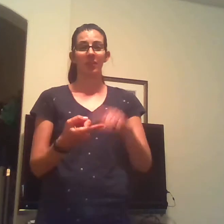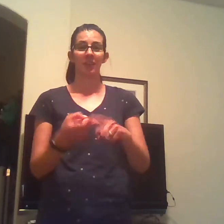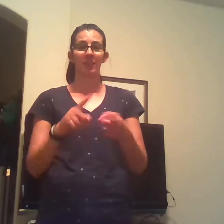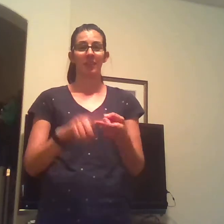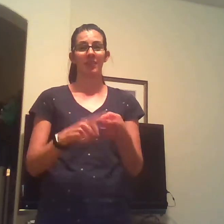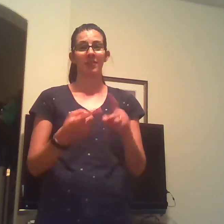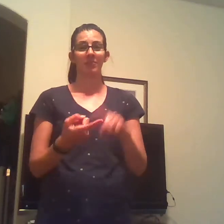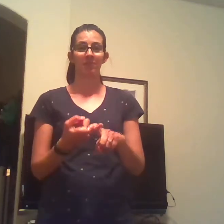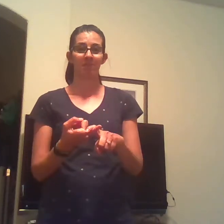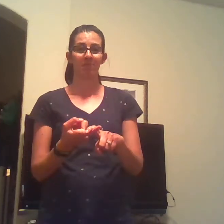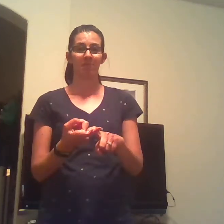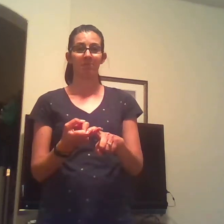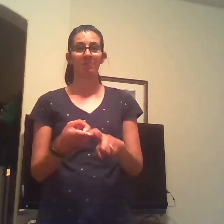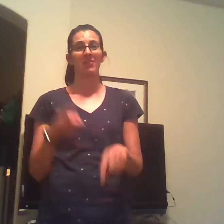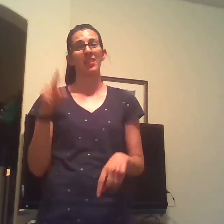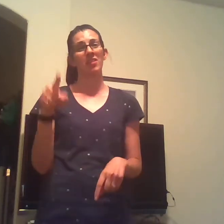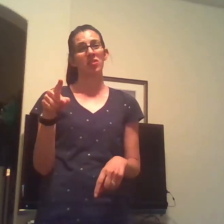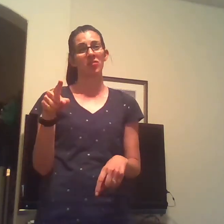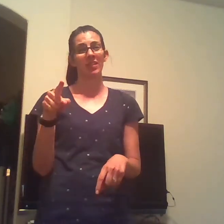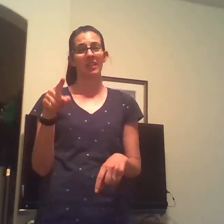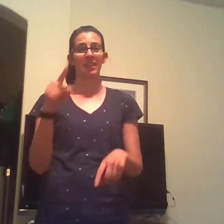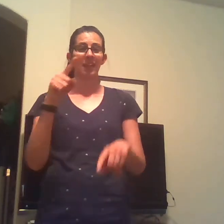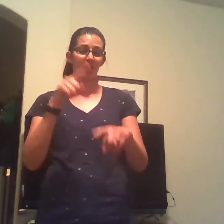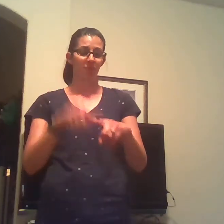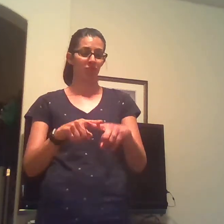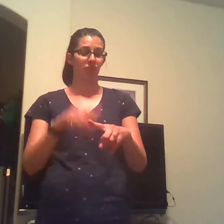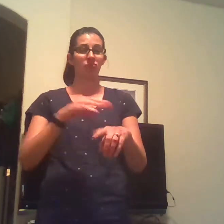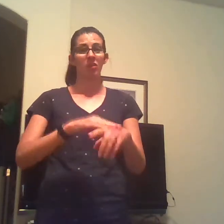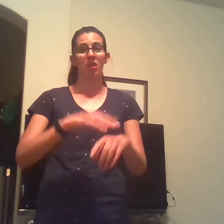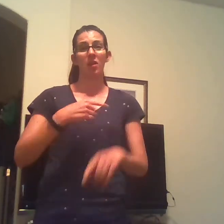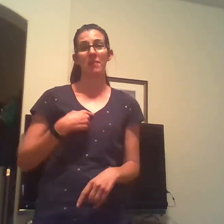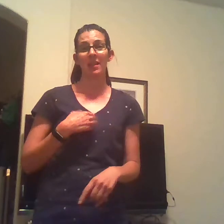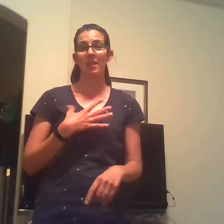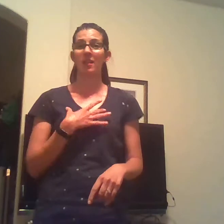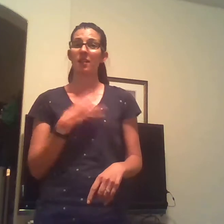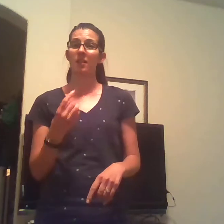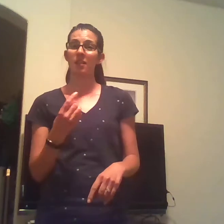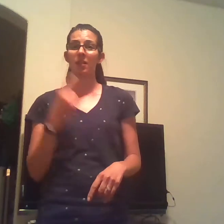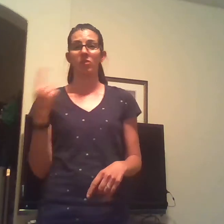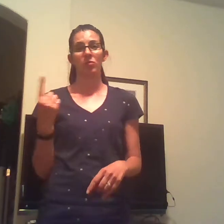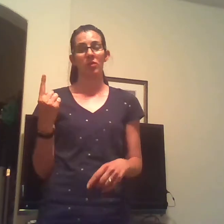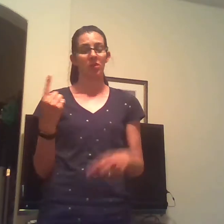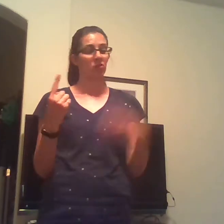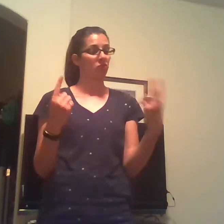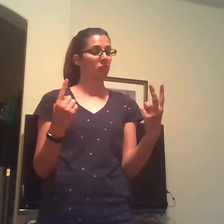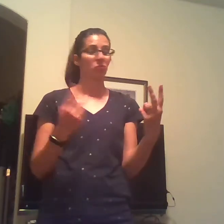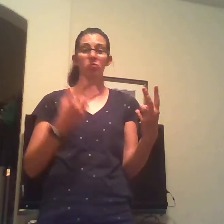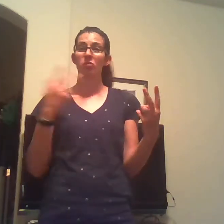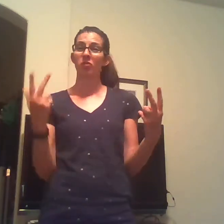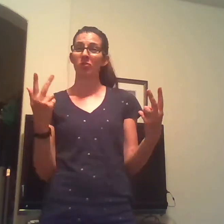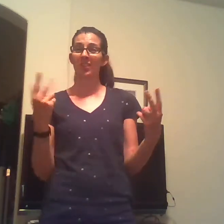need. You can count on me like one, two, three,